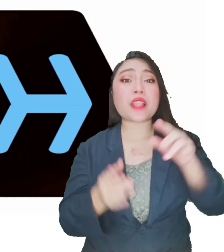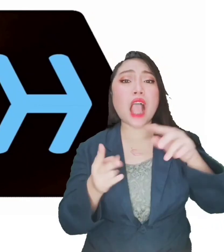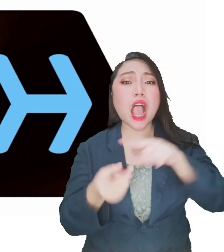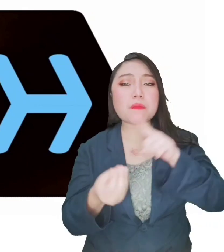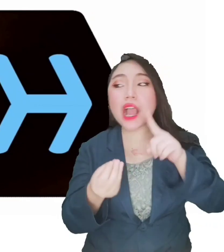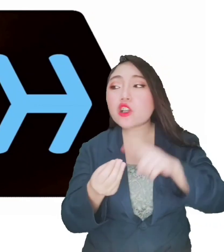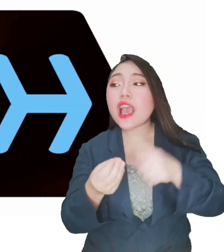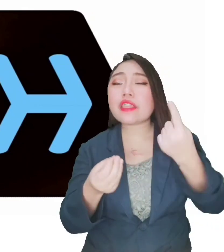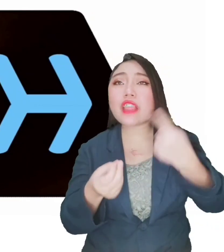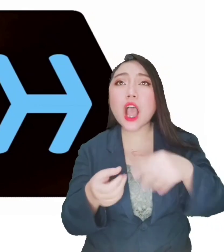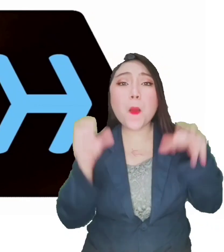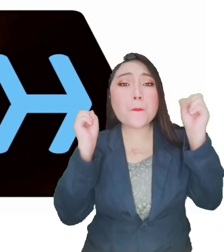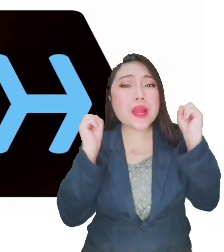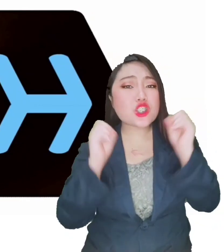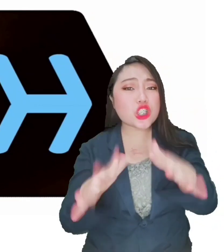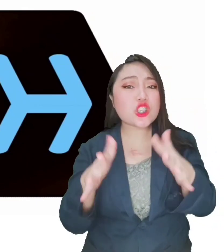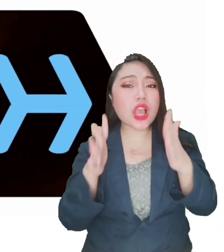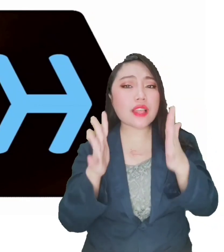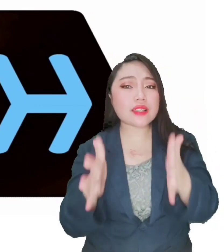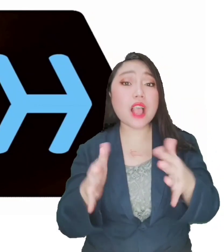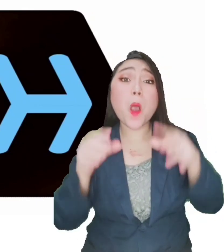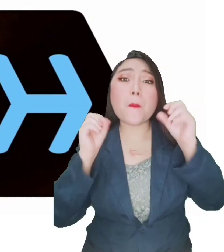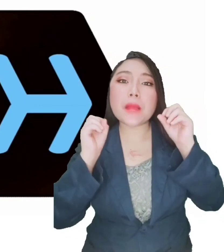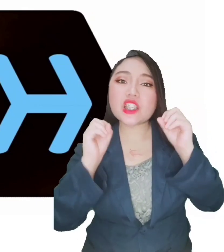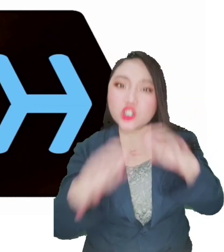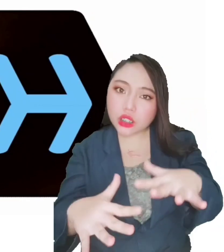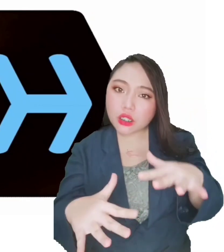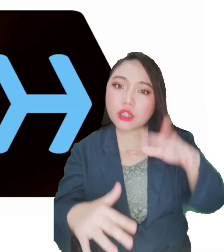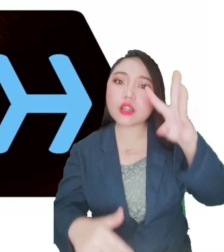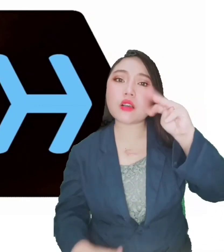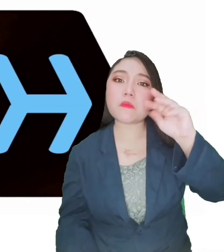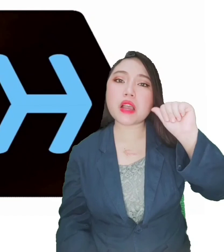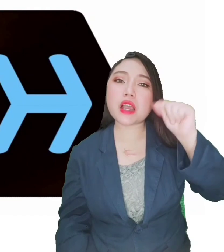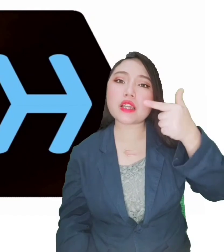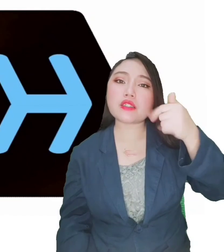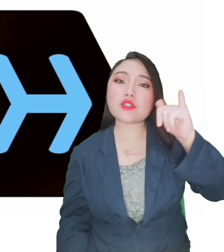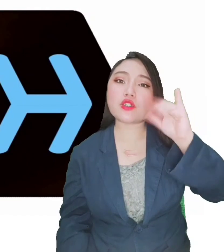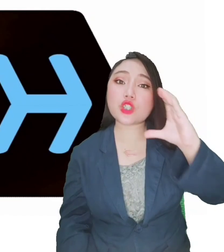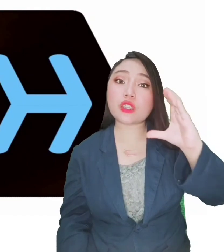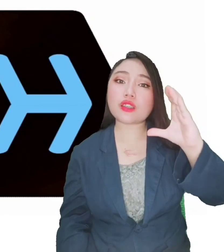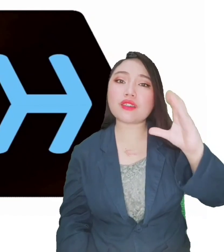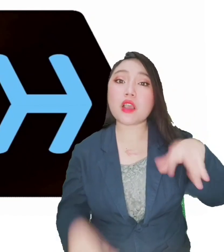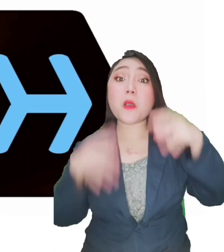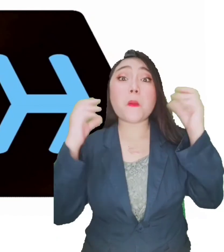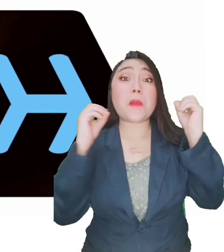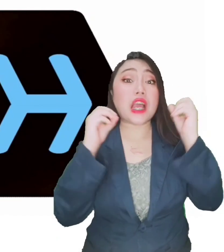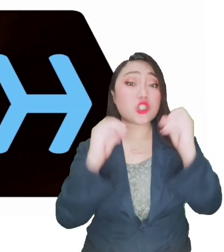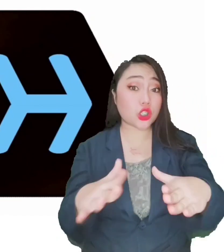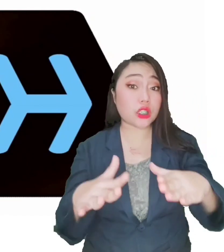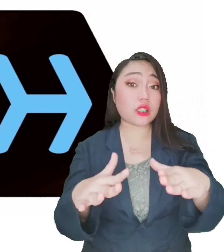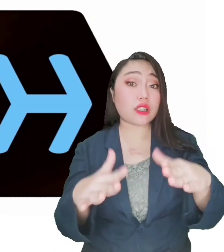about the law of inertia. It's about the magicians